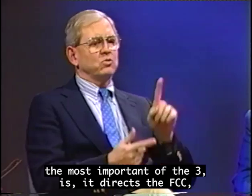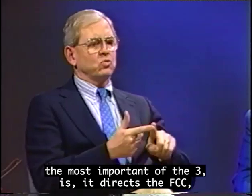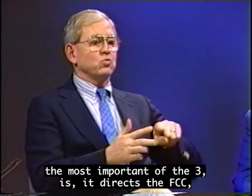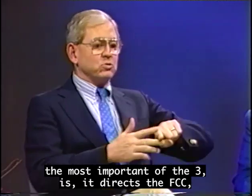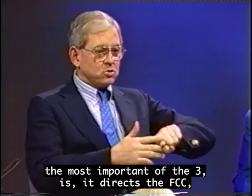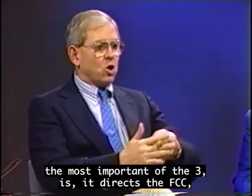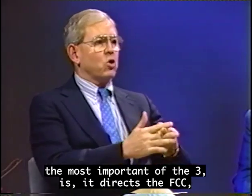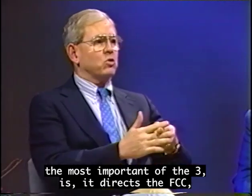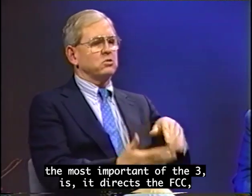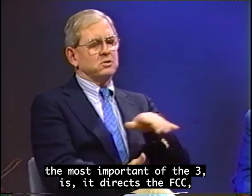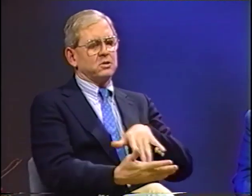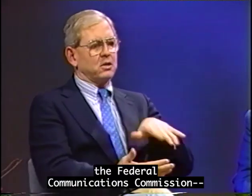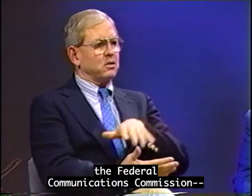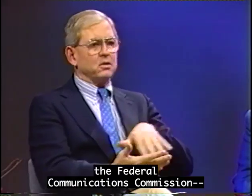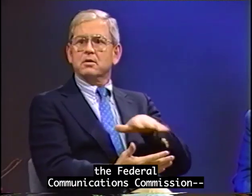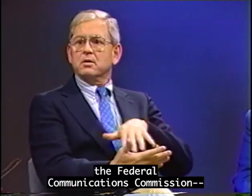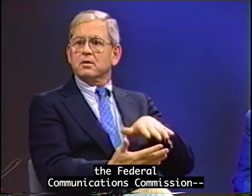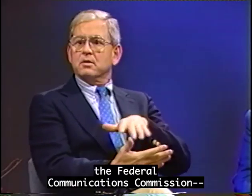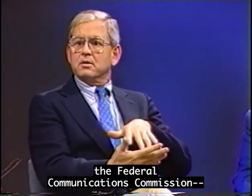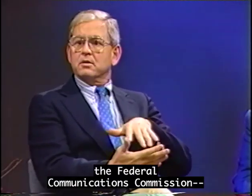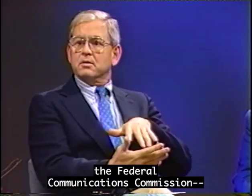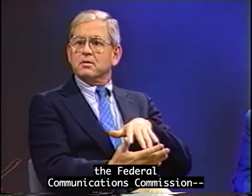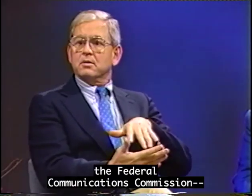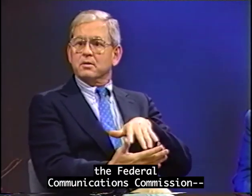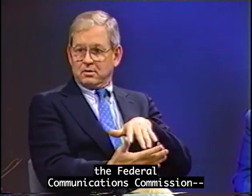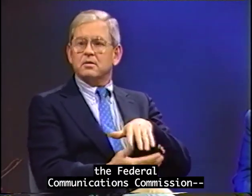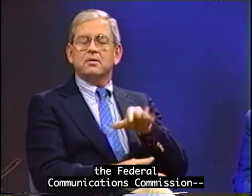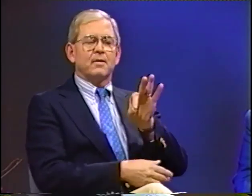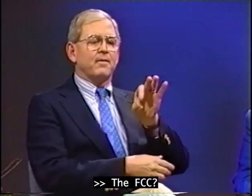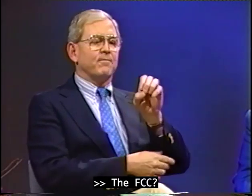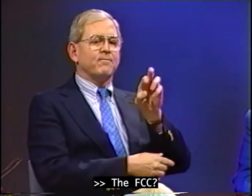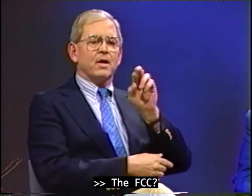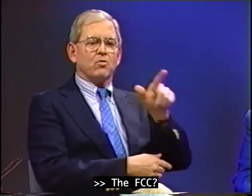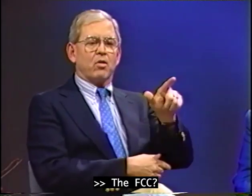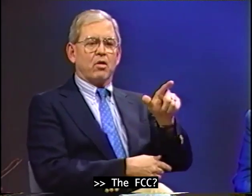is it directs the FCC, the Federal Communications Commission. The FCC?